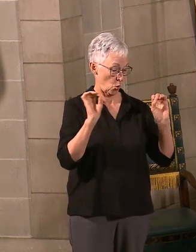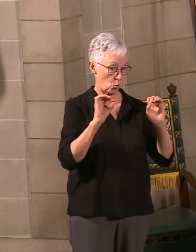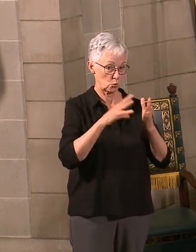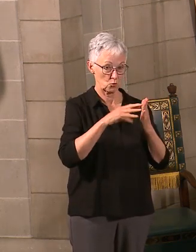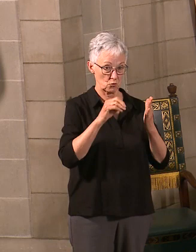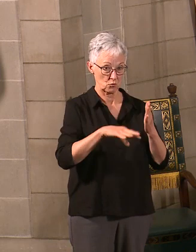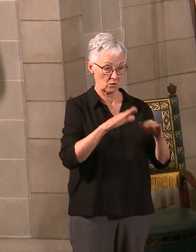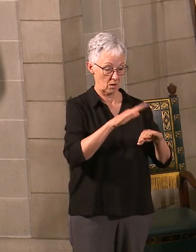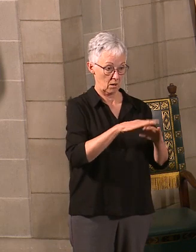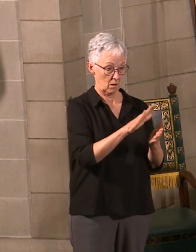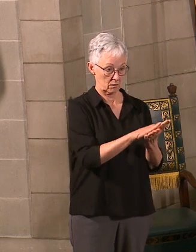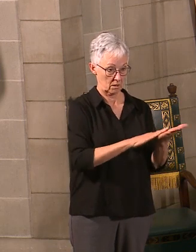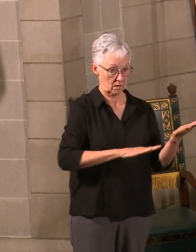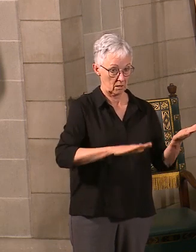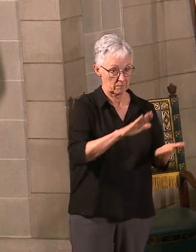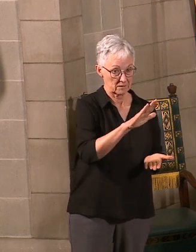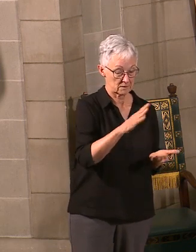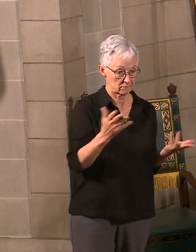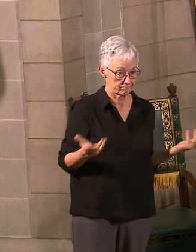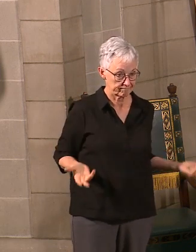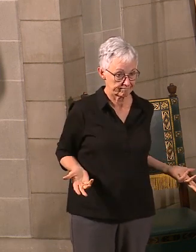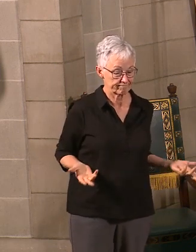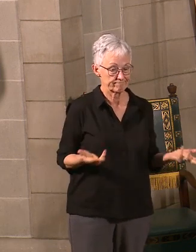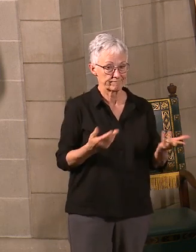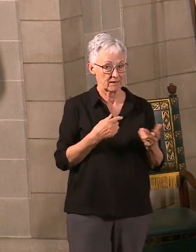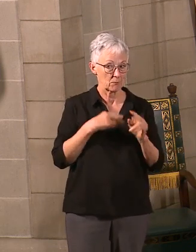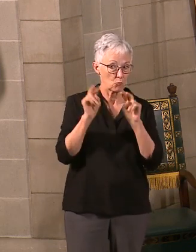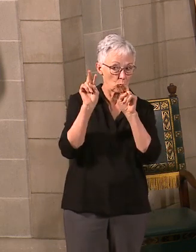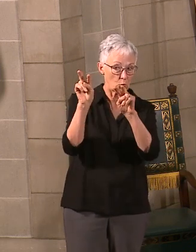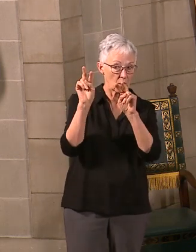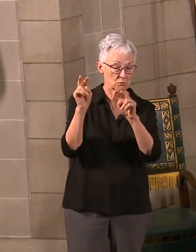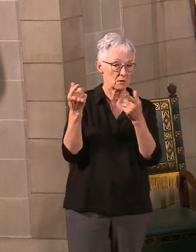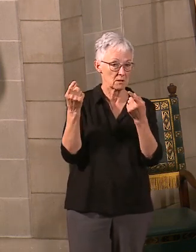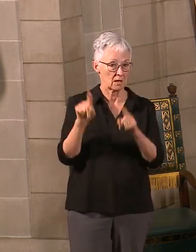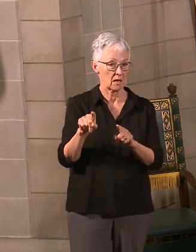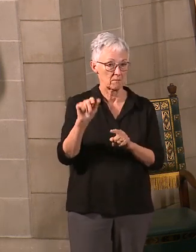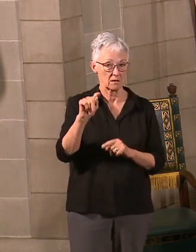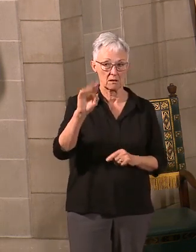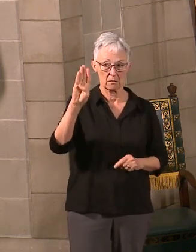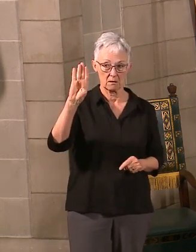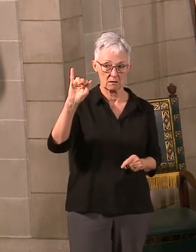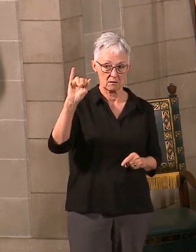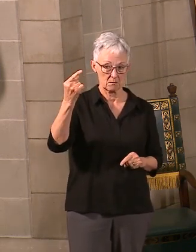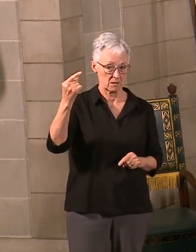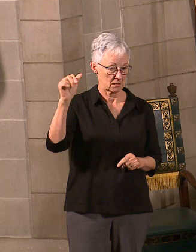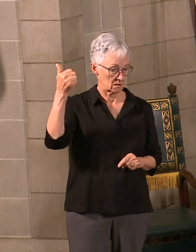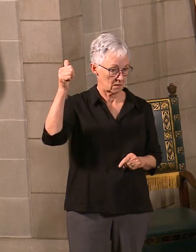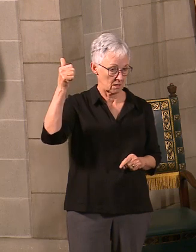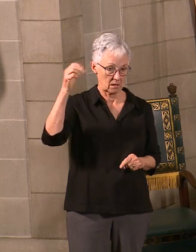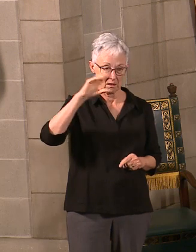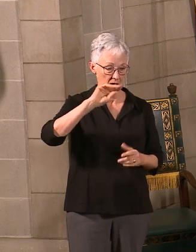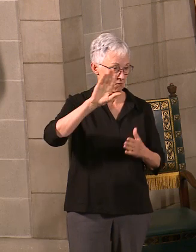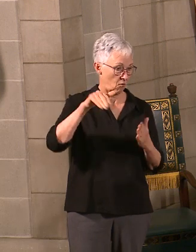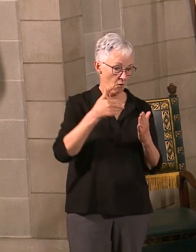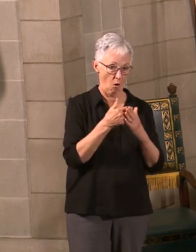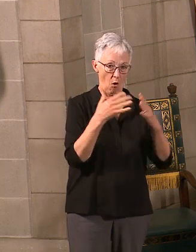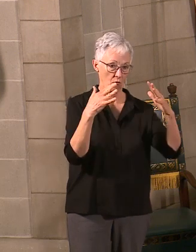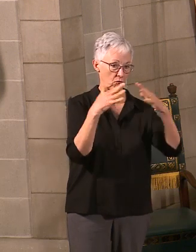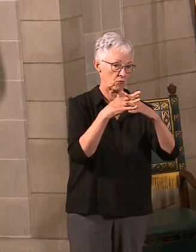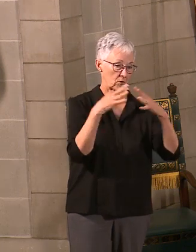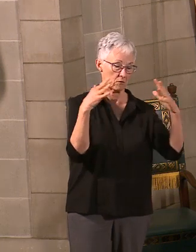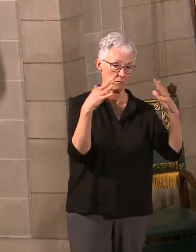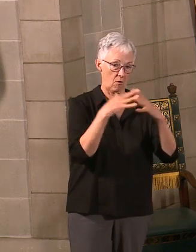paying attention to conversations at the Big Ten, at the NCAA level, at the Power 5 level, and across all of FBS. So you think about FBS,